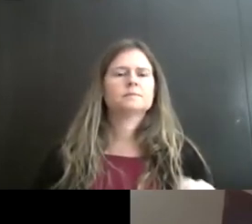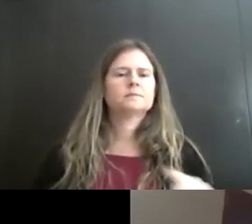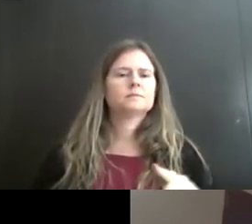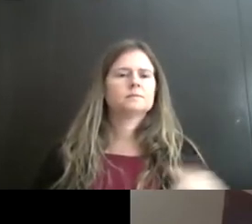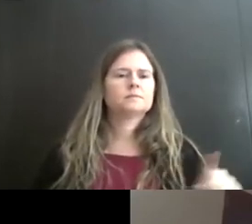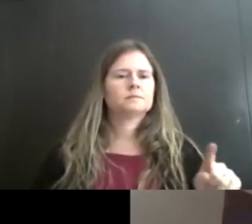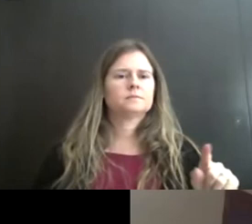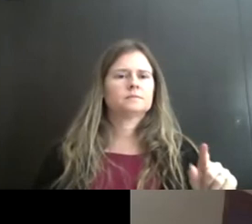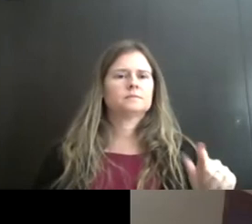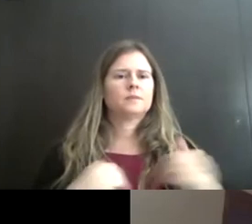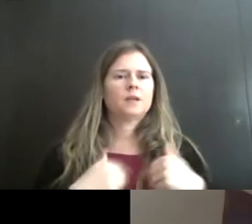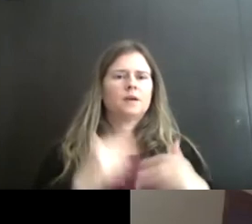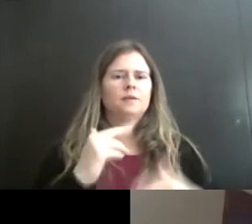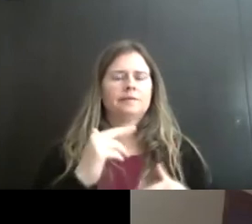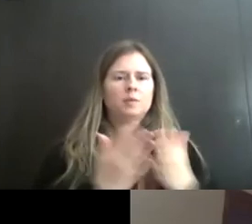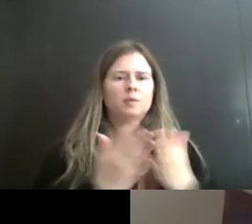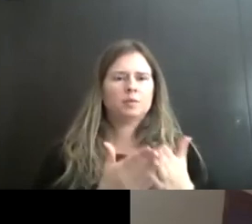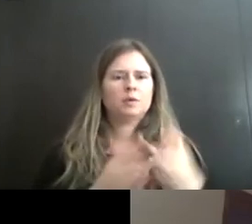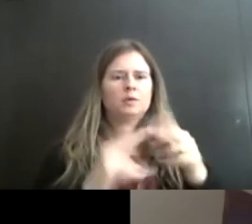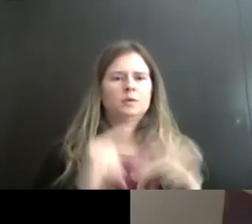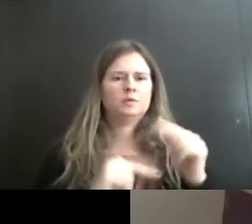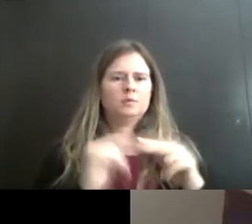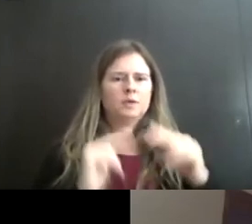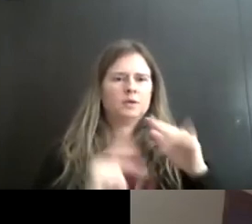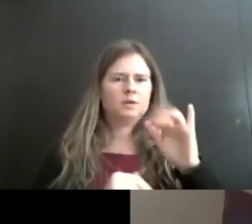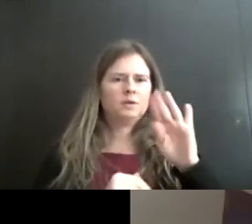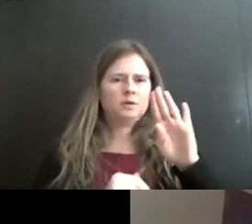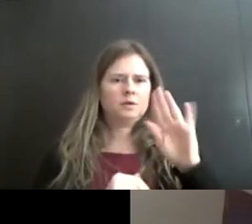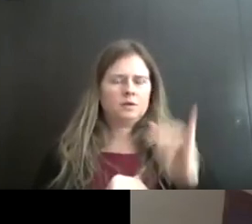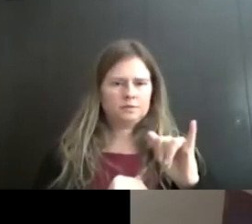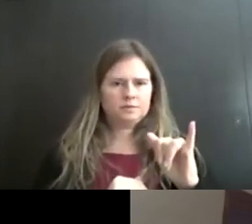in 1912 by a Chumash elder named Fernando Lombrado.